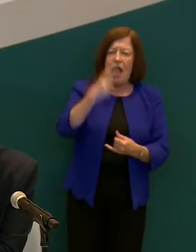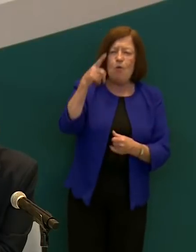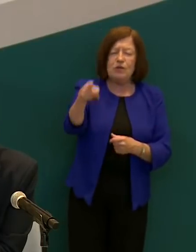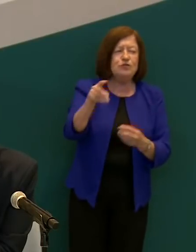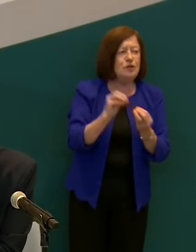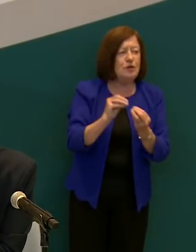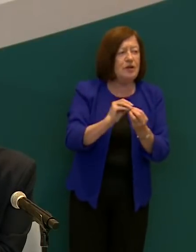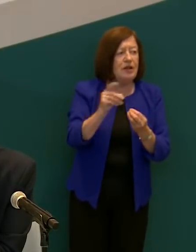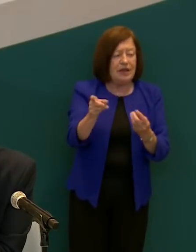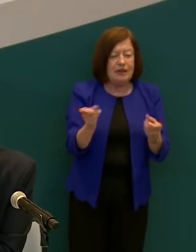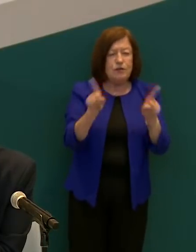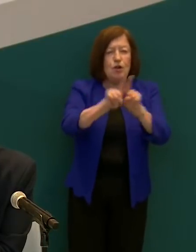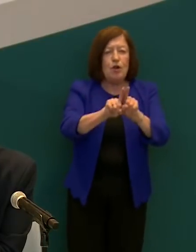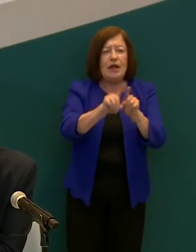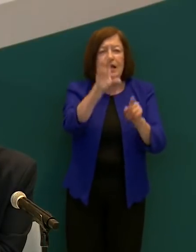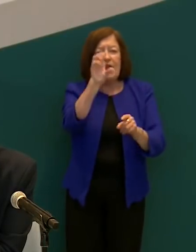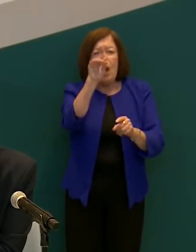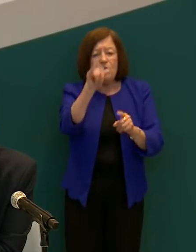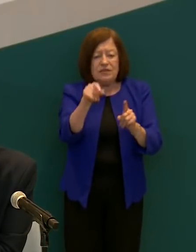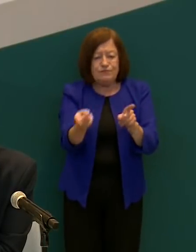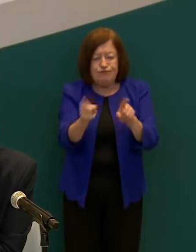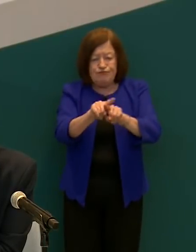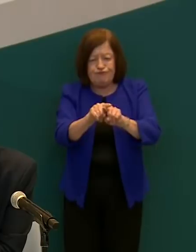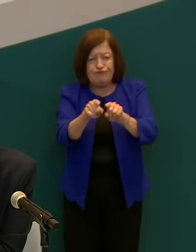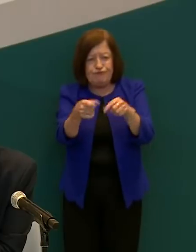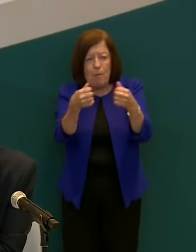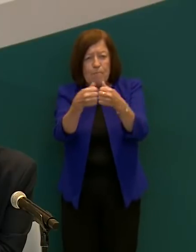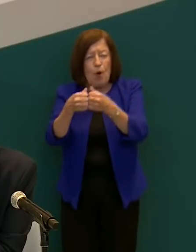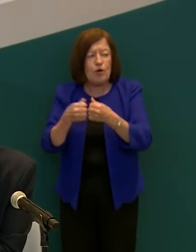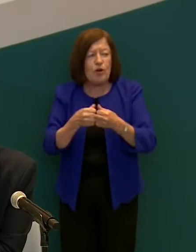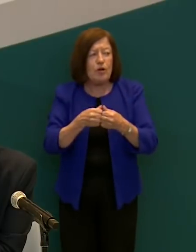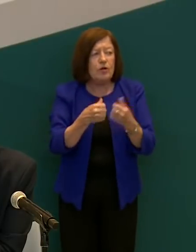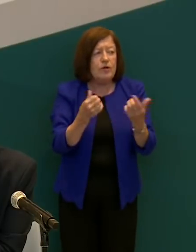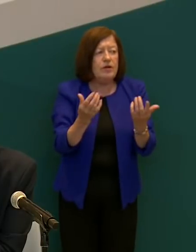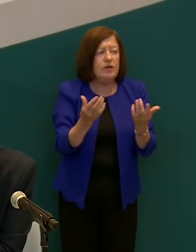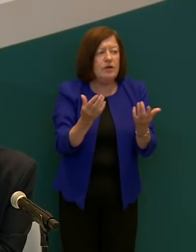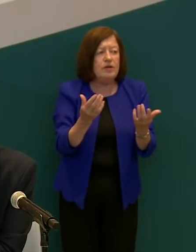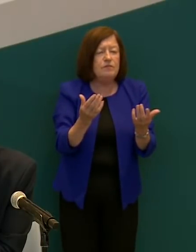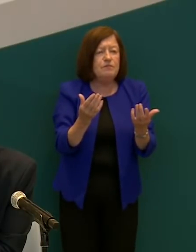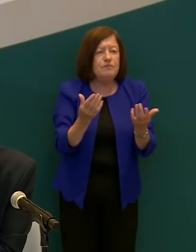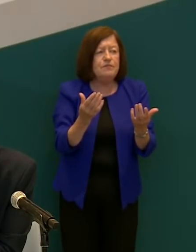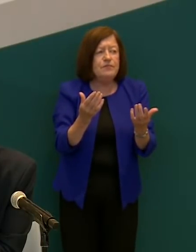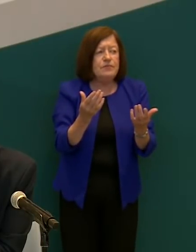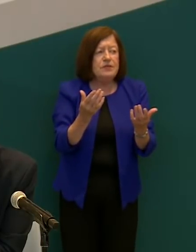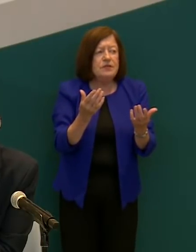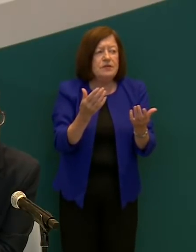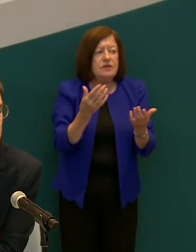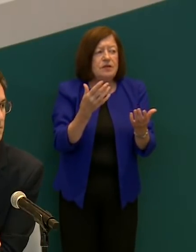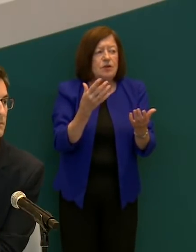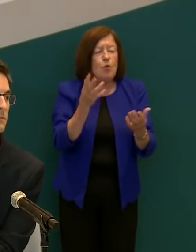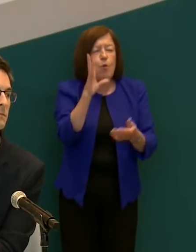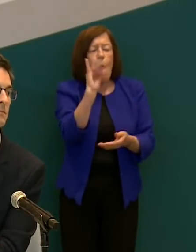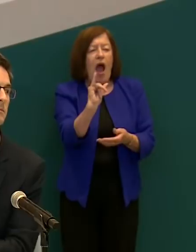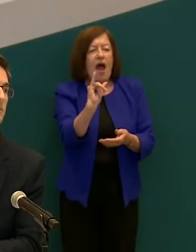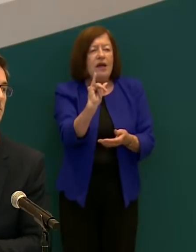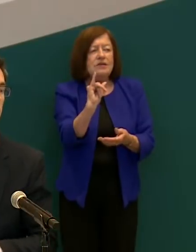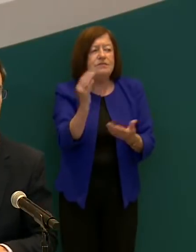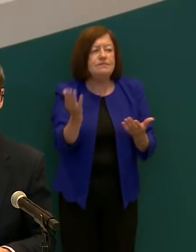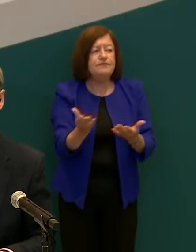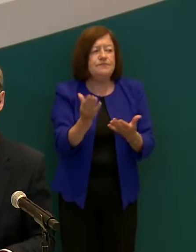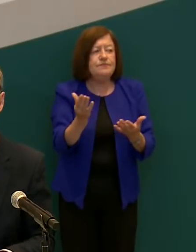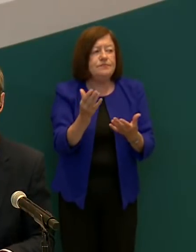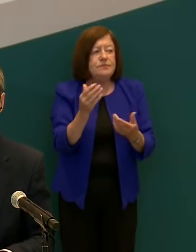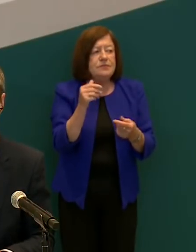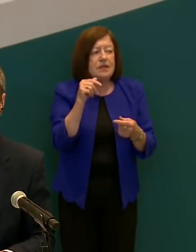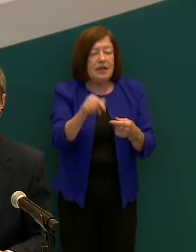about adjacent counties, what sort of down, or why was there